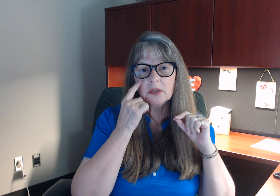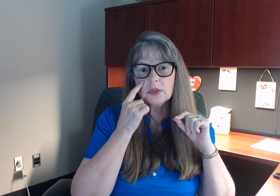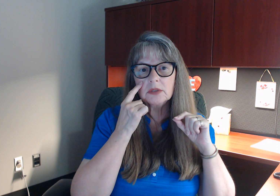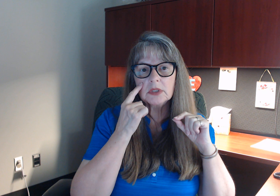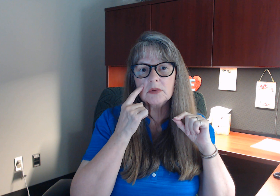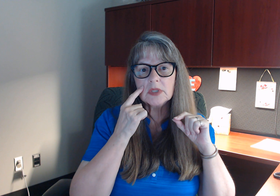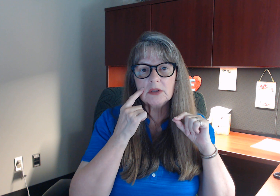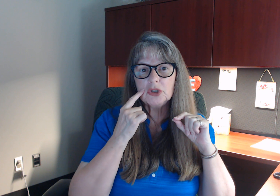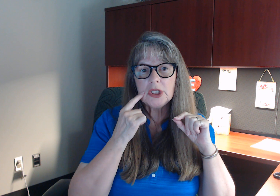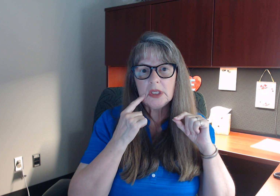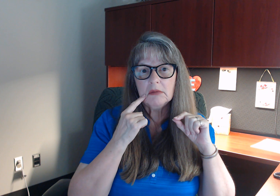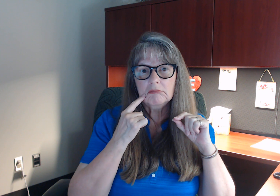tear that goes down their cheek.